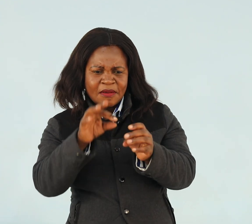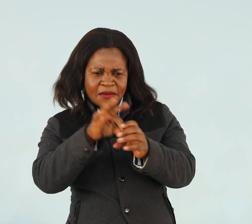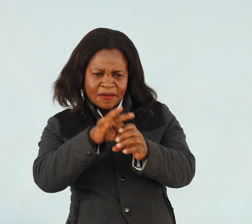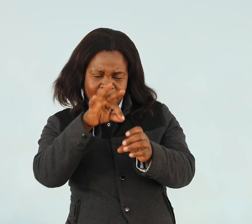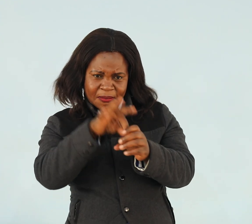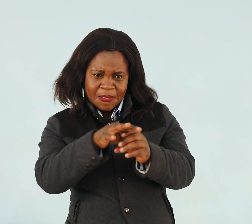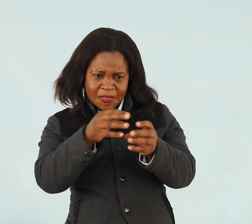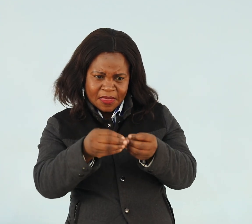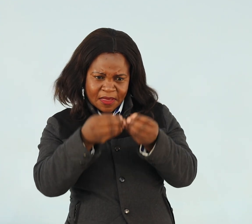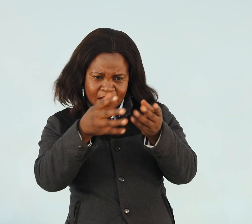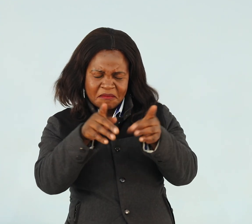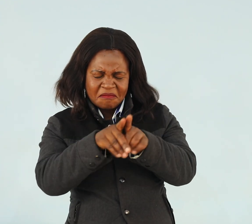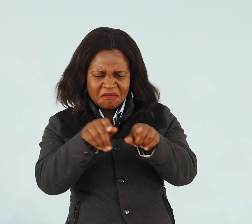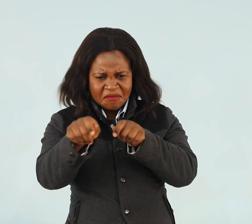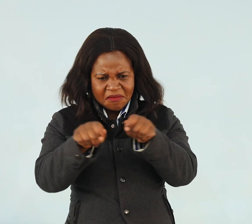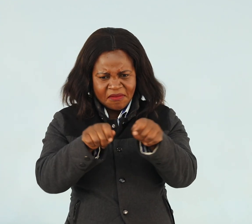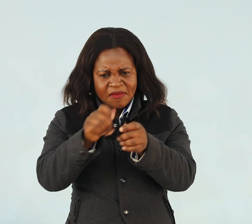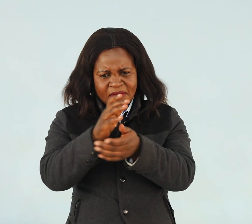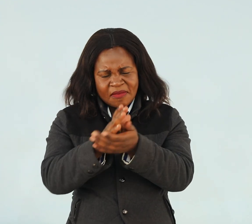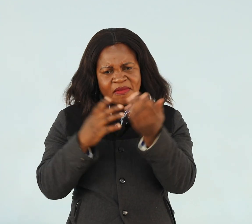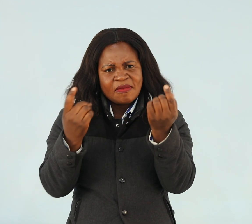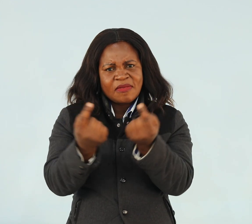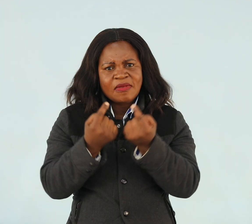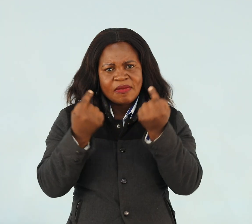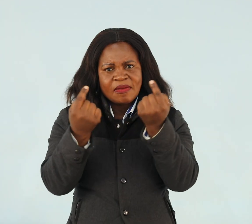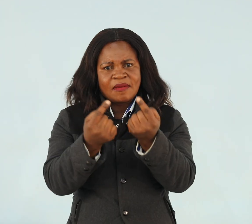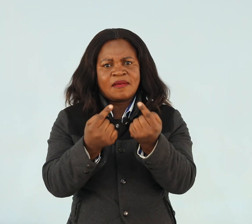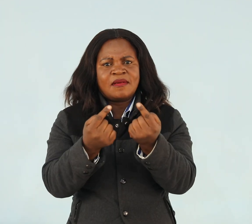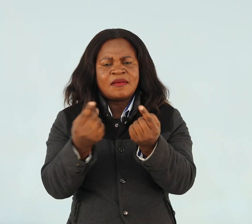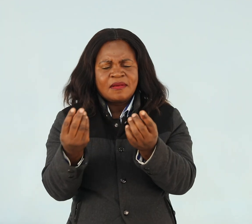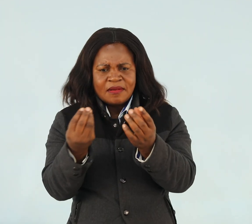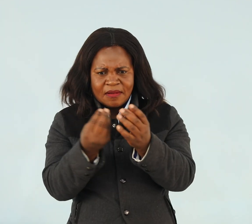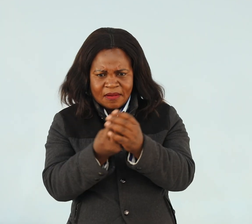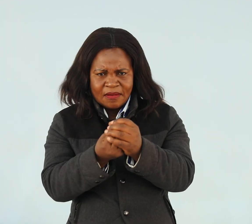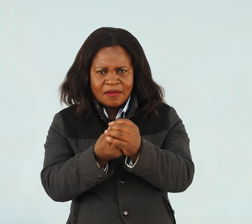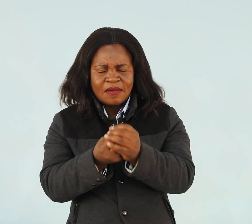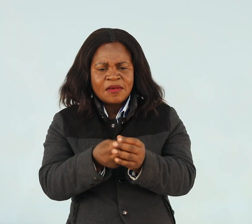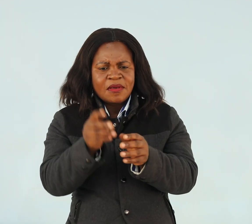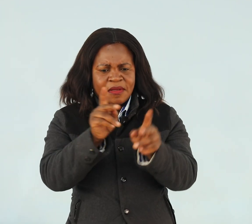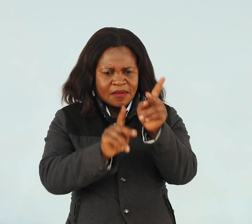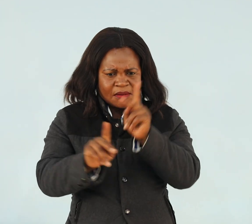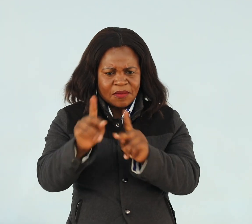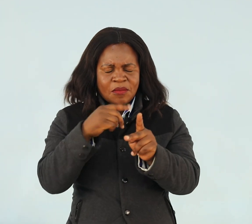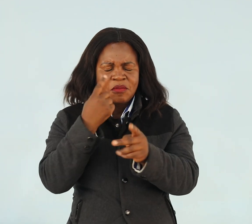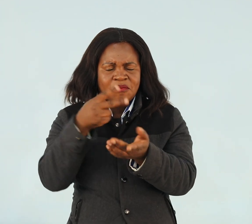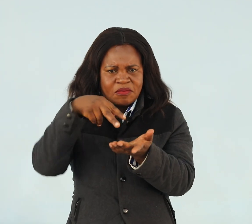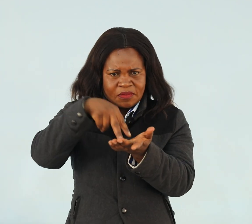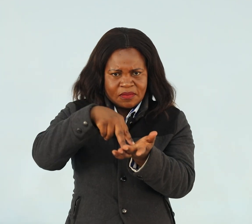and handling certain situations involving candidates in elections.